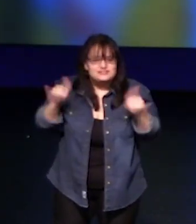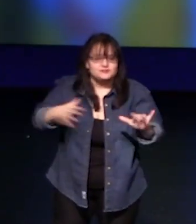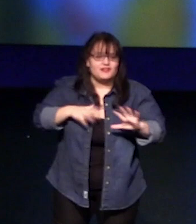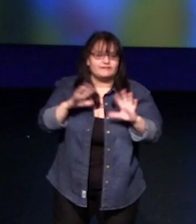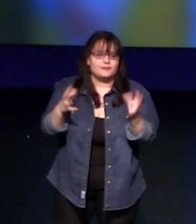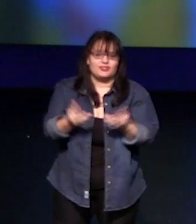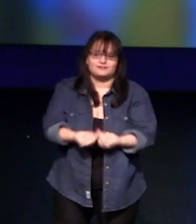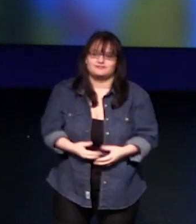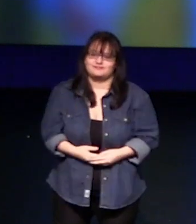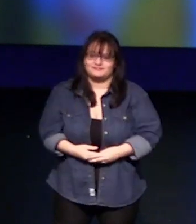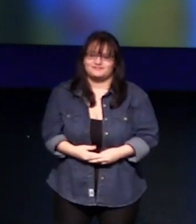or geography.